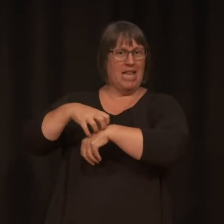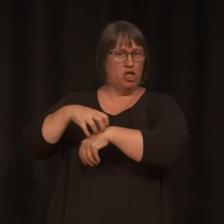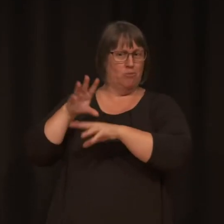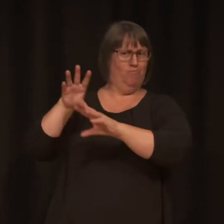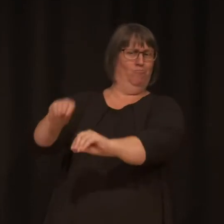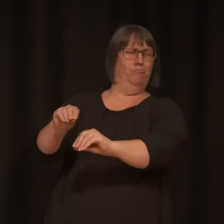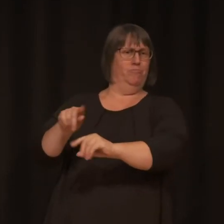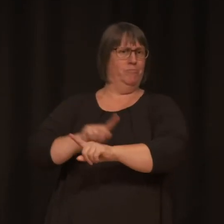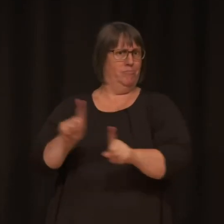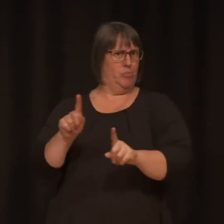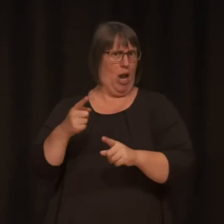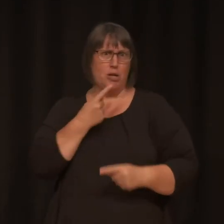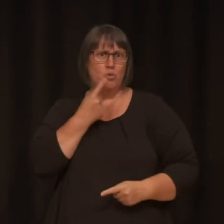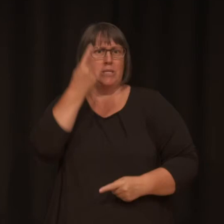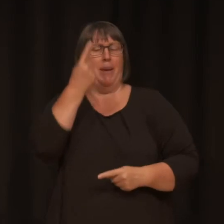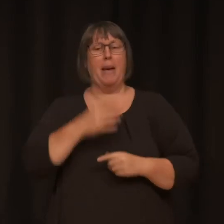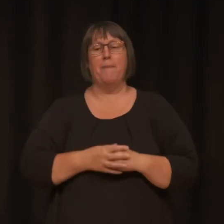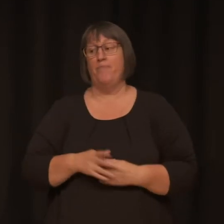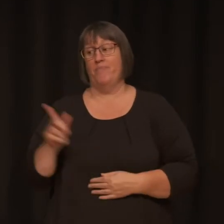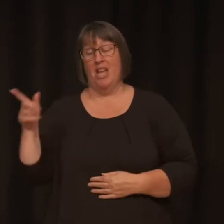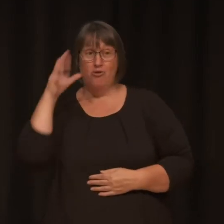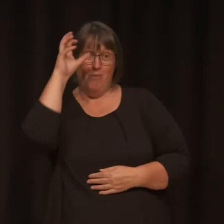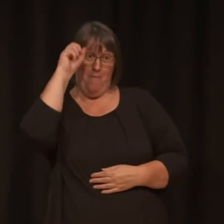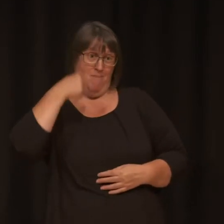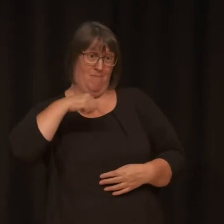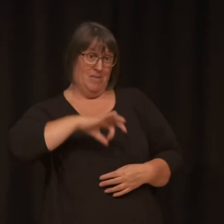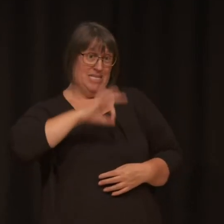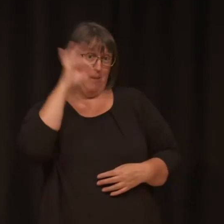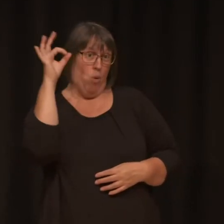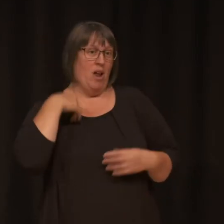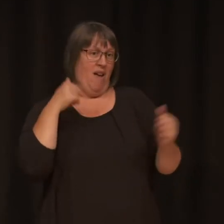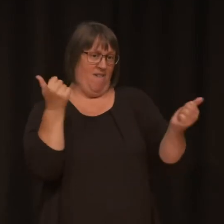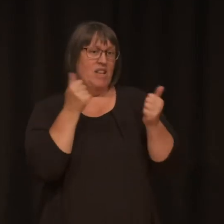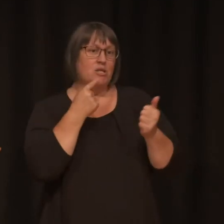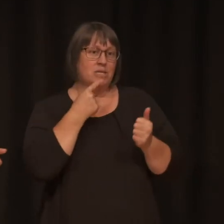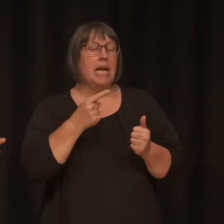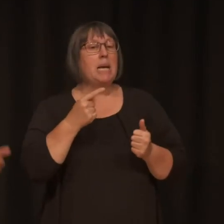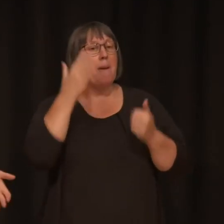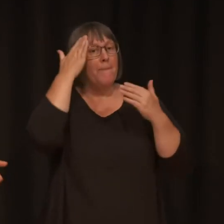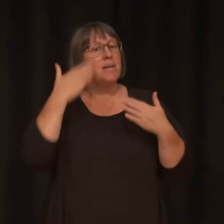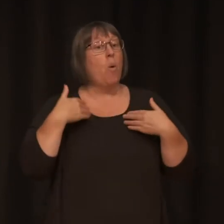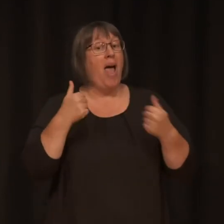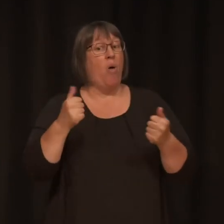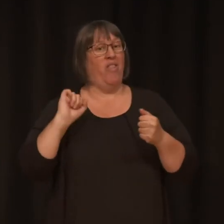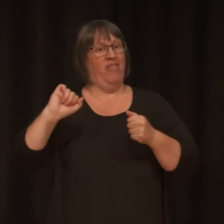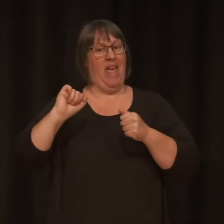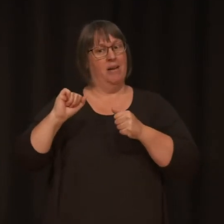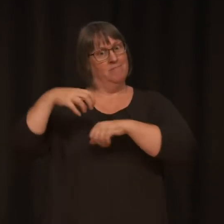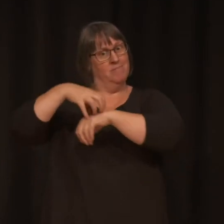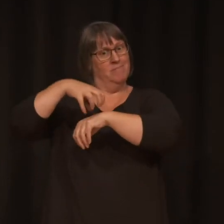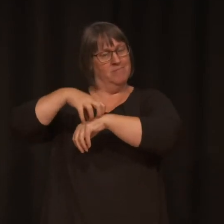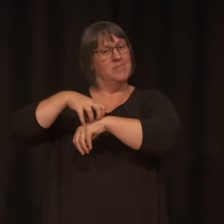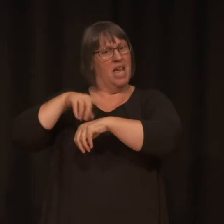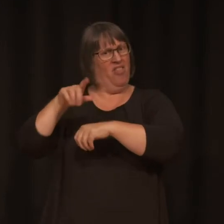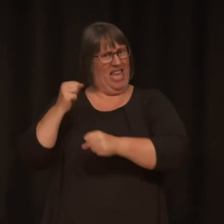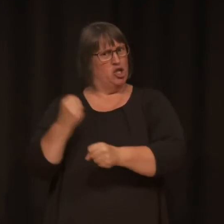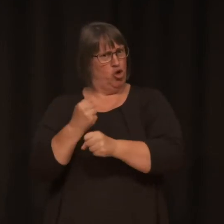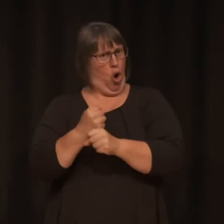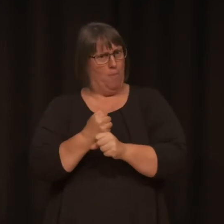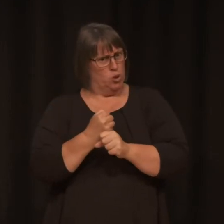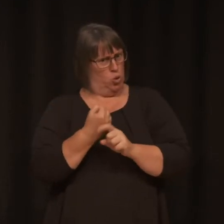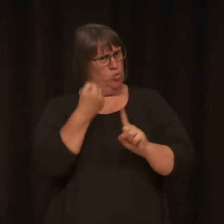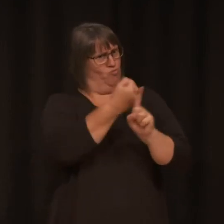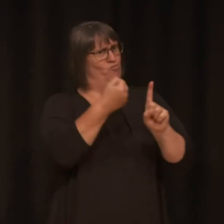perhaps this morning say that in my view it's the Mental Health Foundation's job to